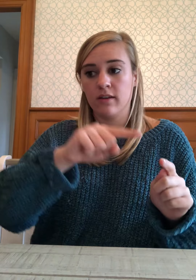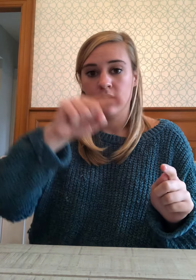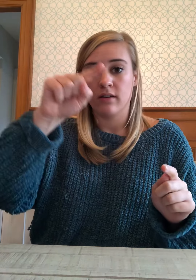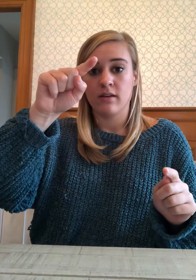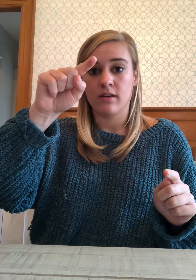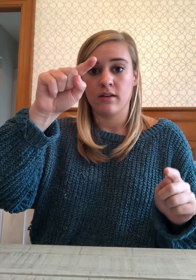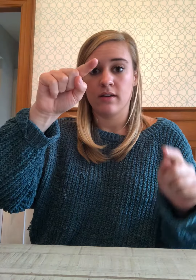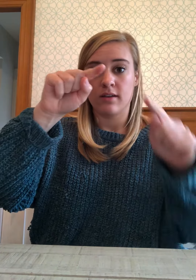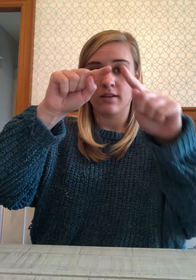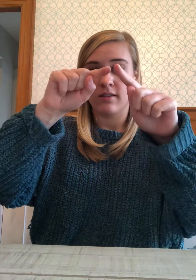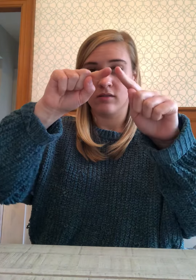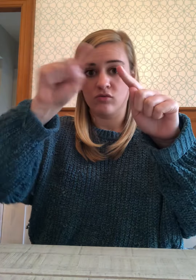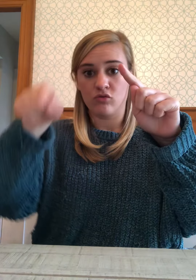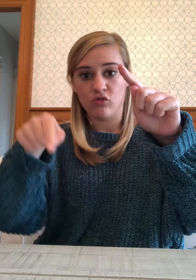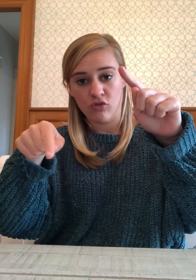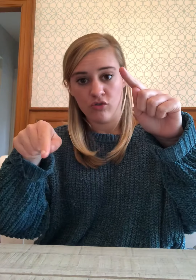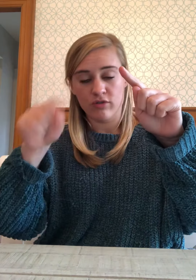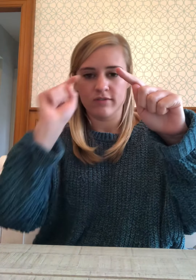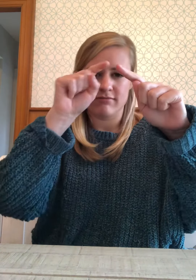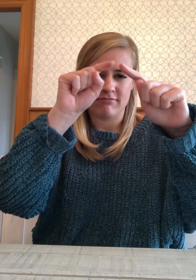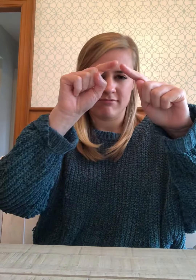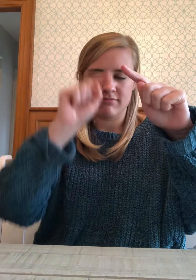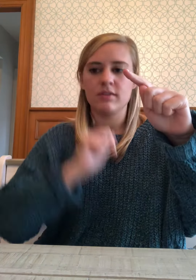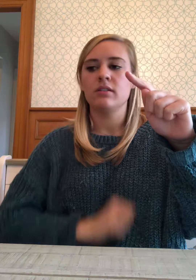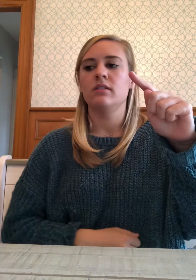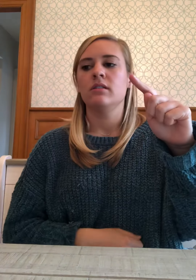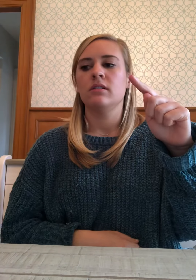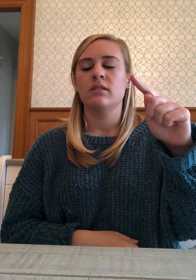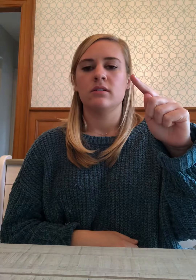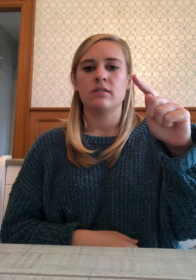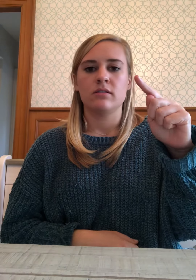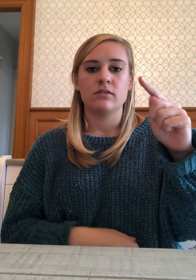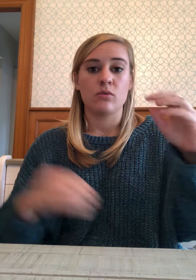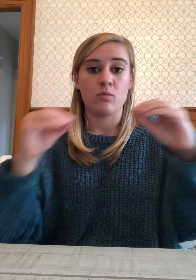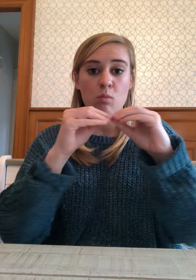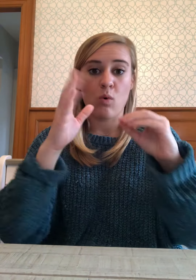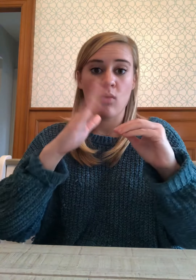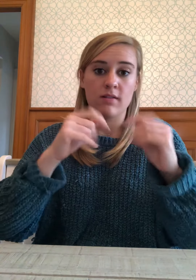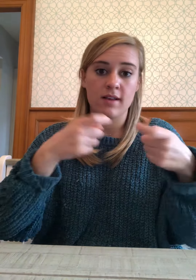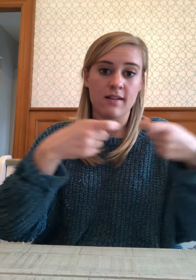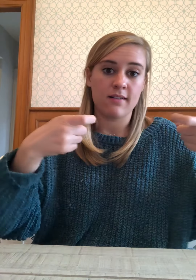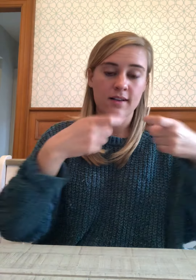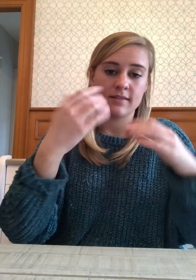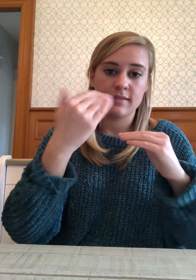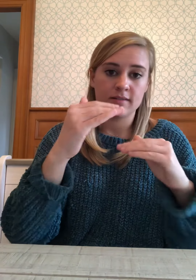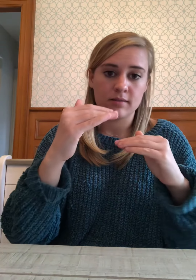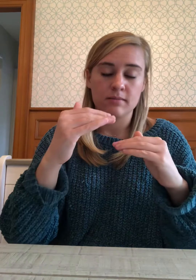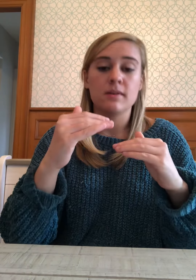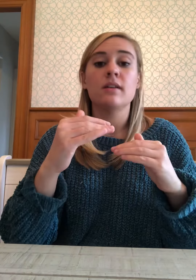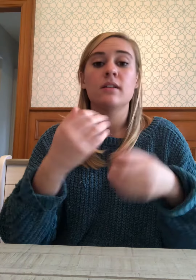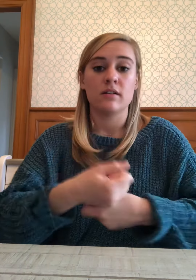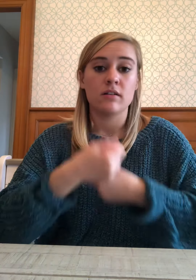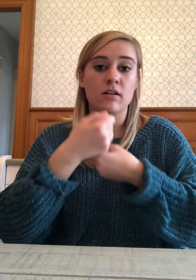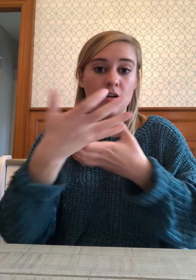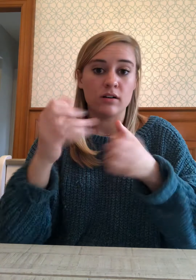curve. So a greater force than the elastic limit produces permanent deformation. We would like